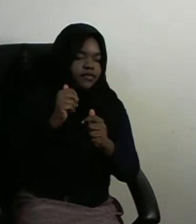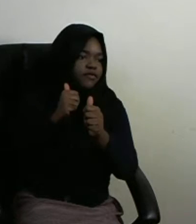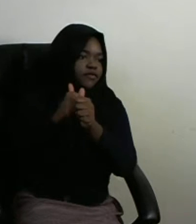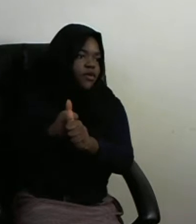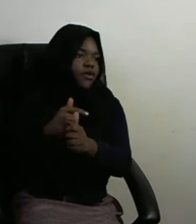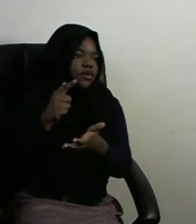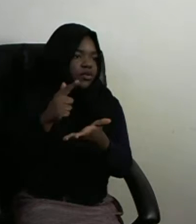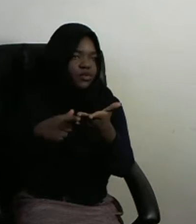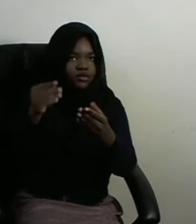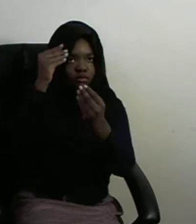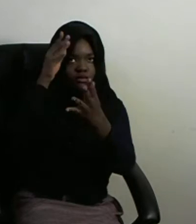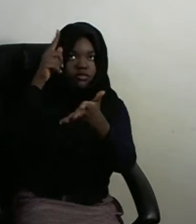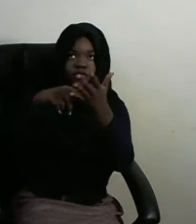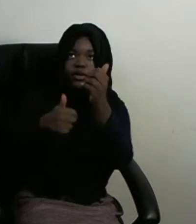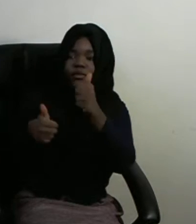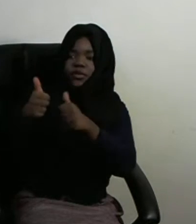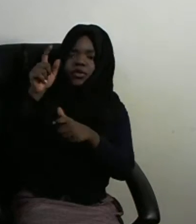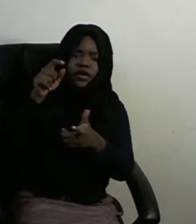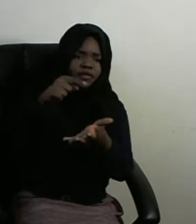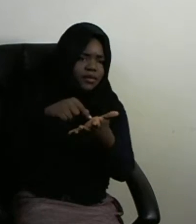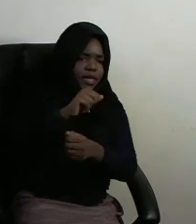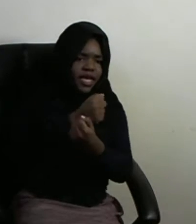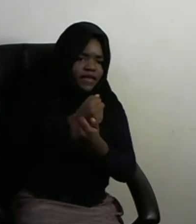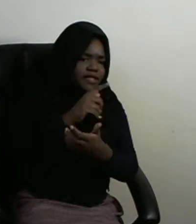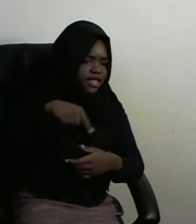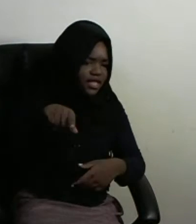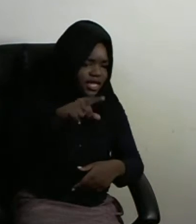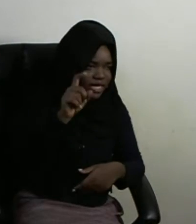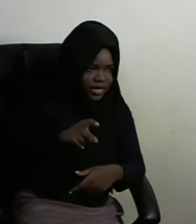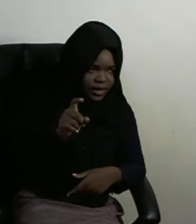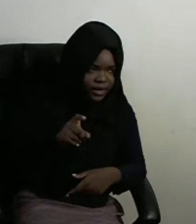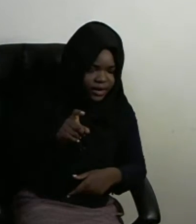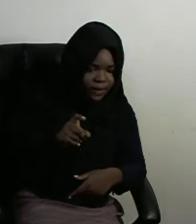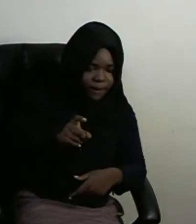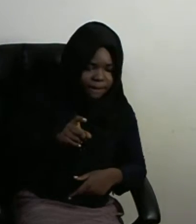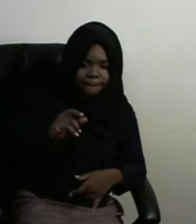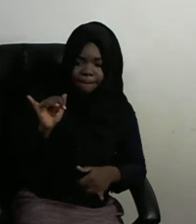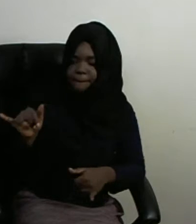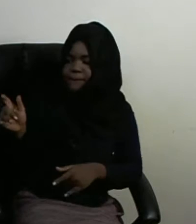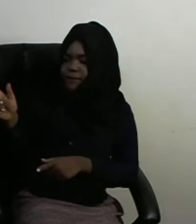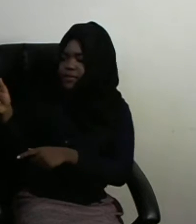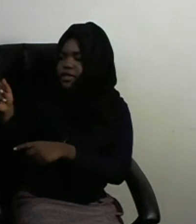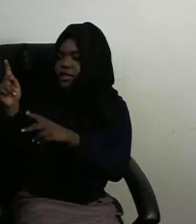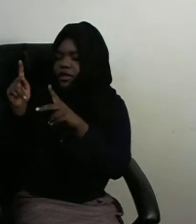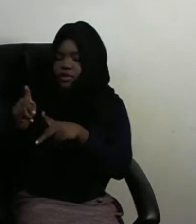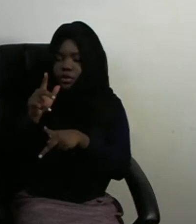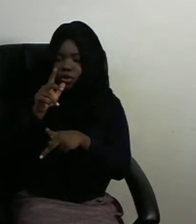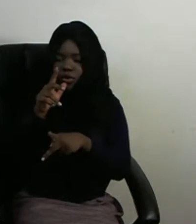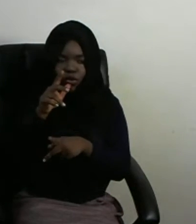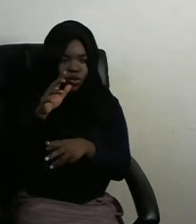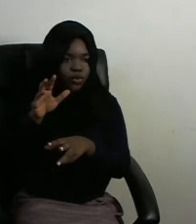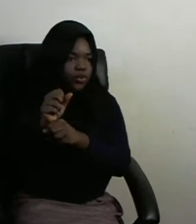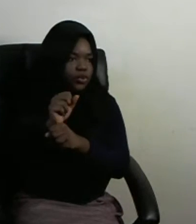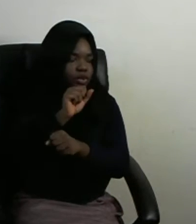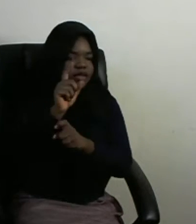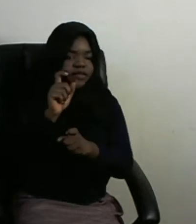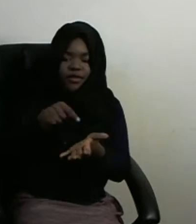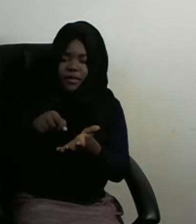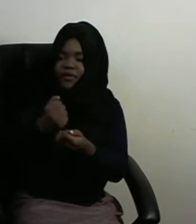master. He has to pay for everything they need. He has to pay for everything they